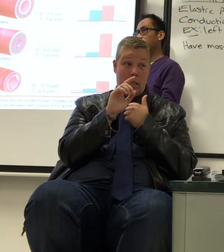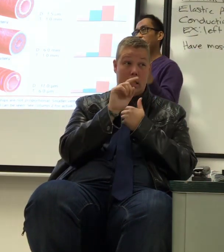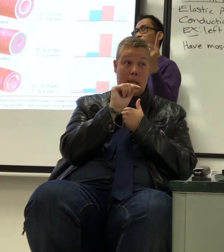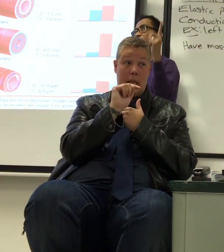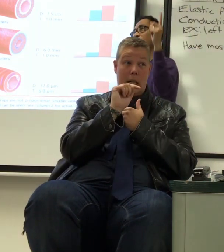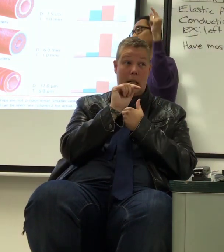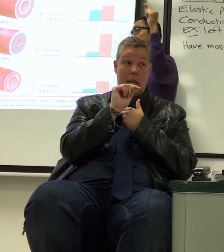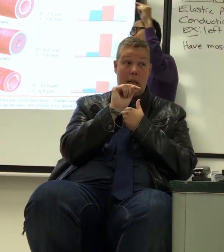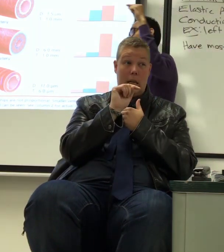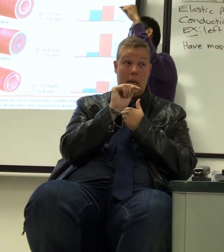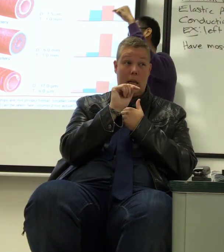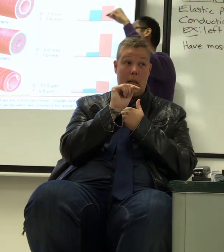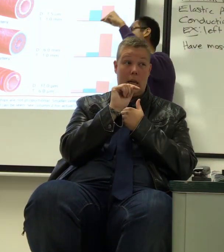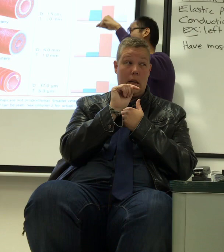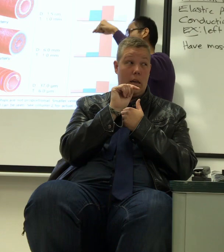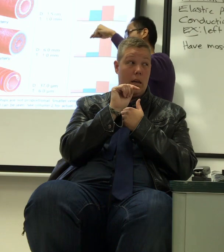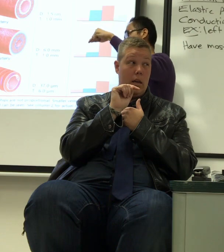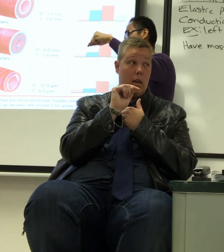T,